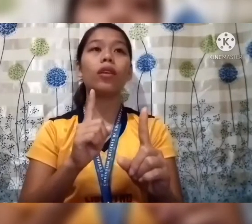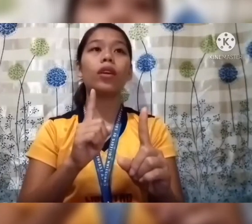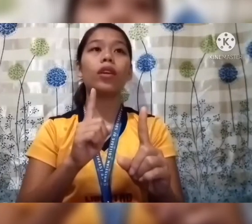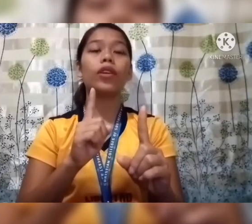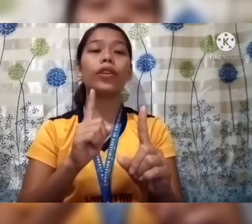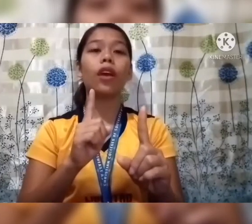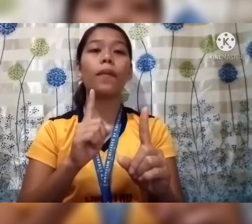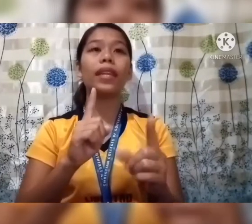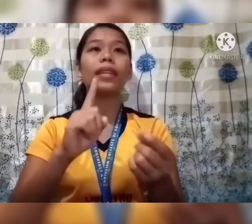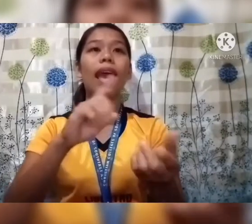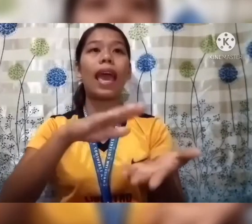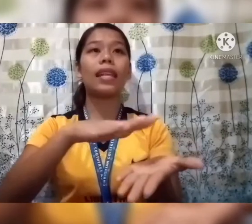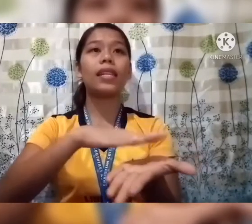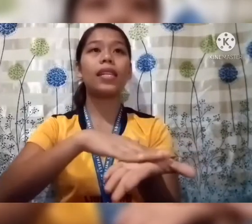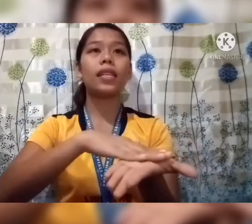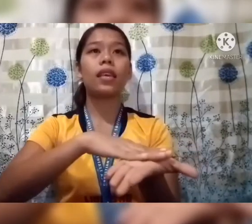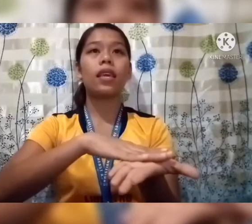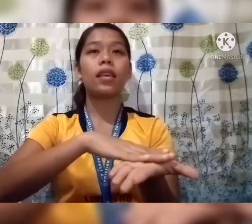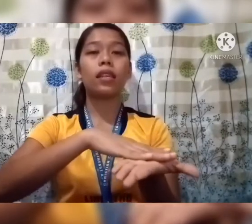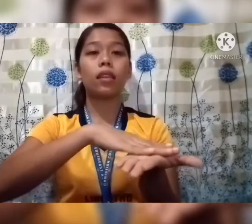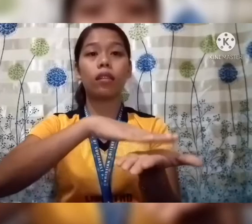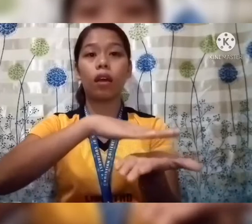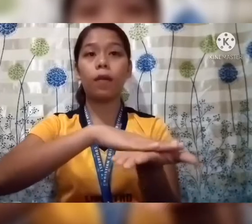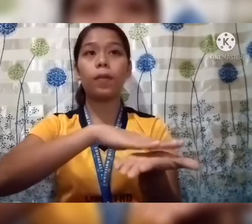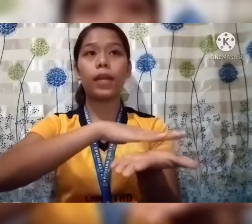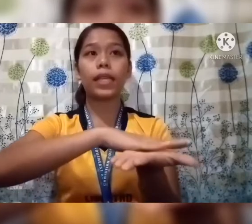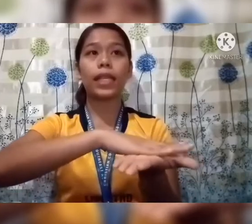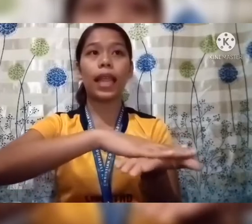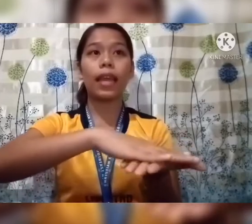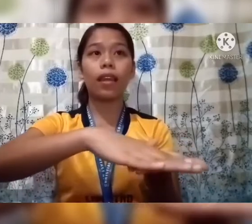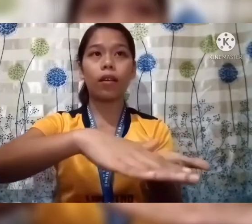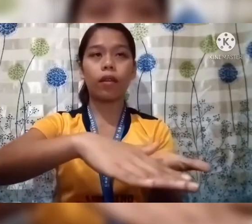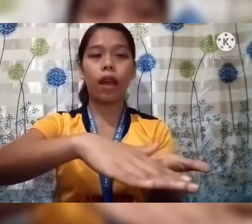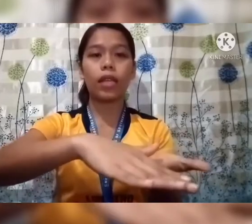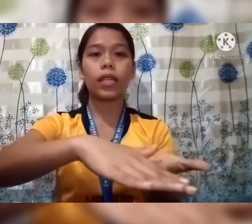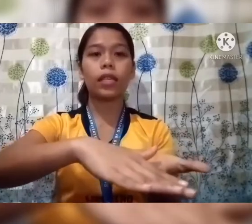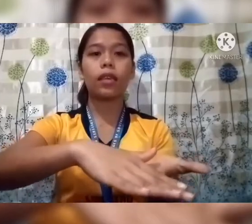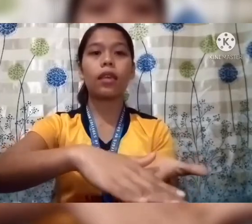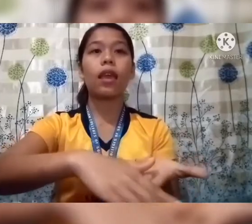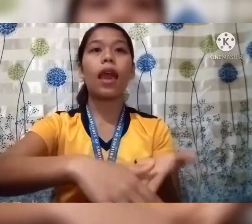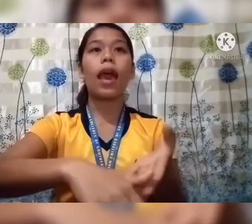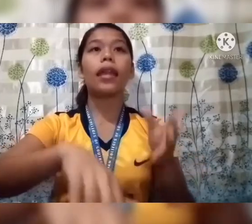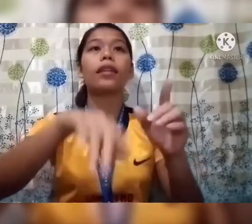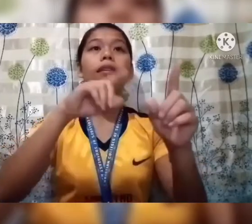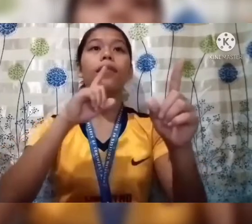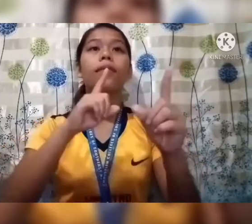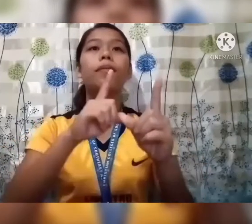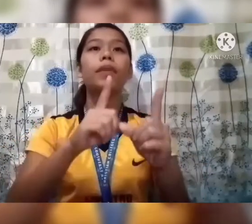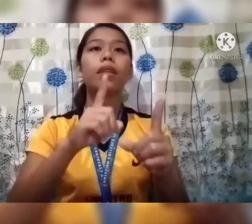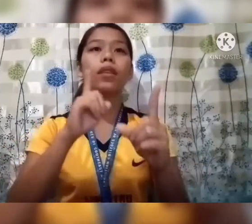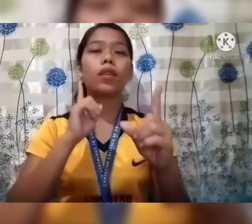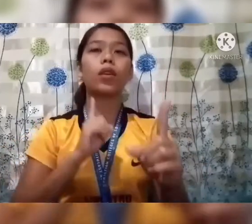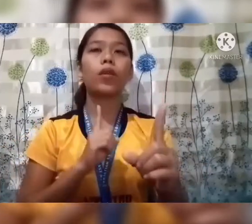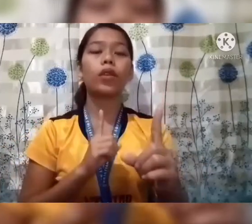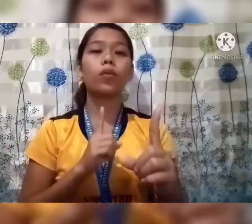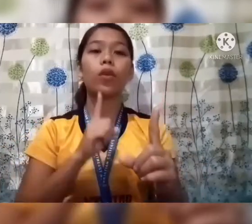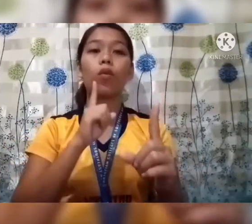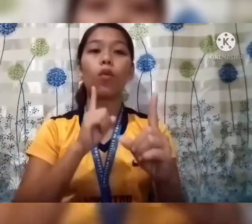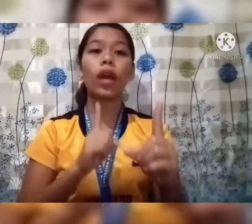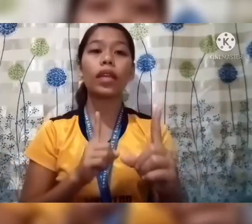Your dominant hands is in the top, sliding across, and meet you is going to be one